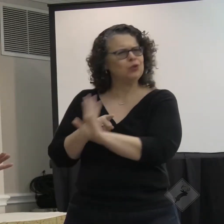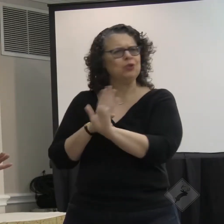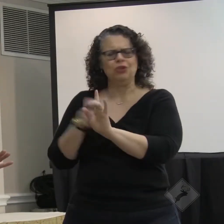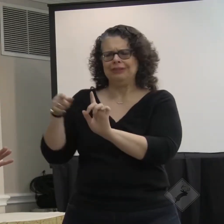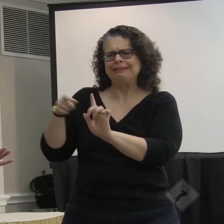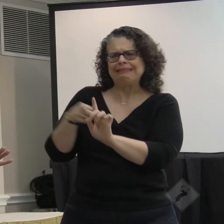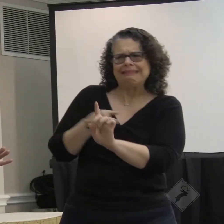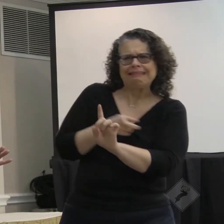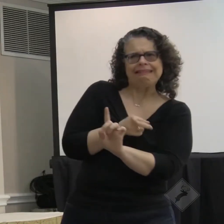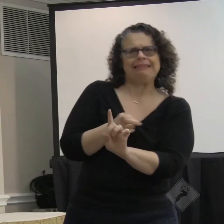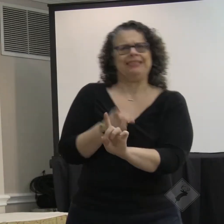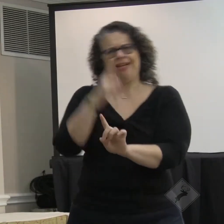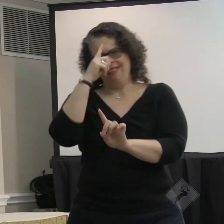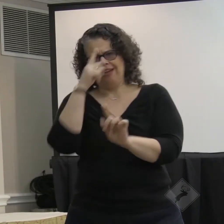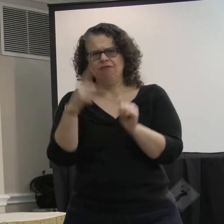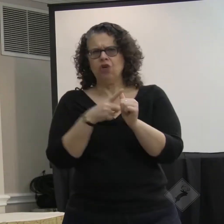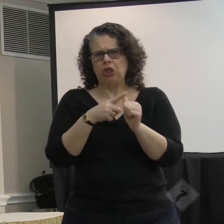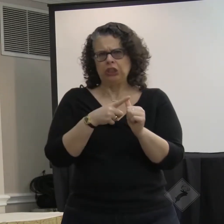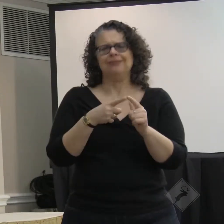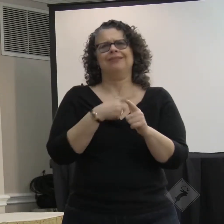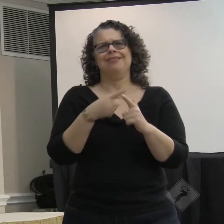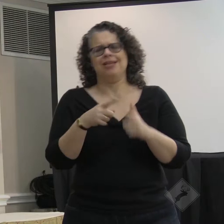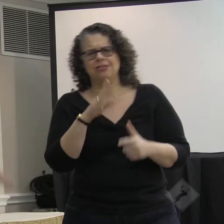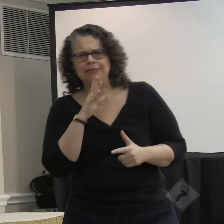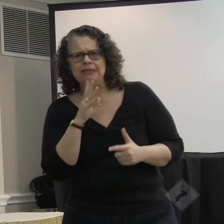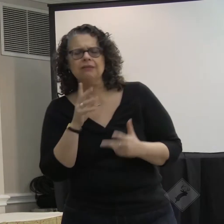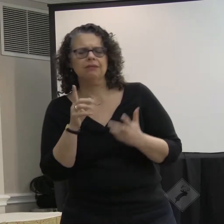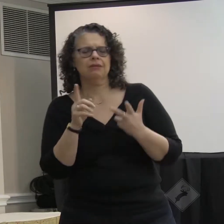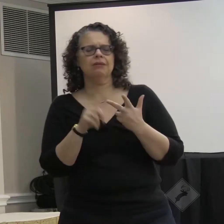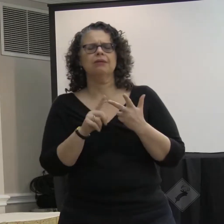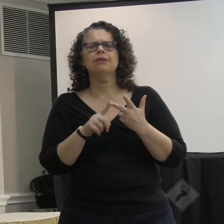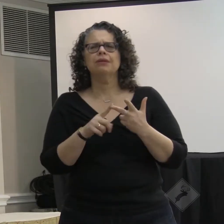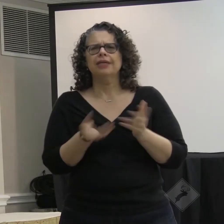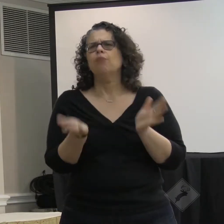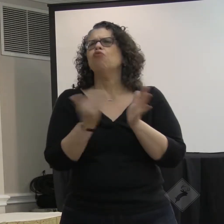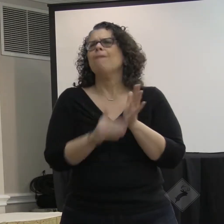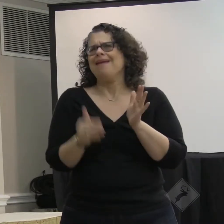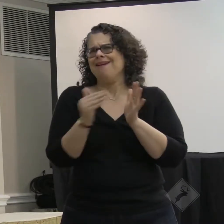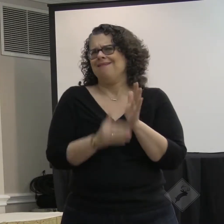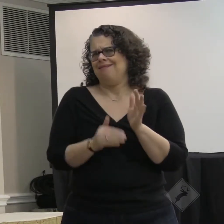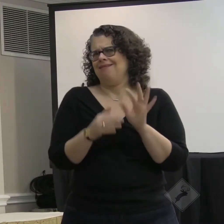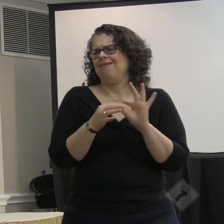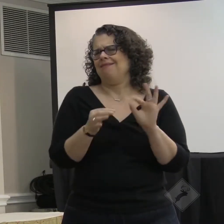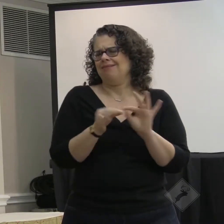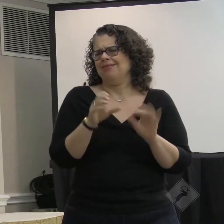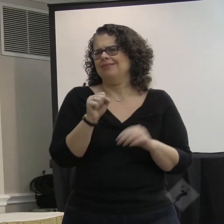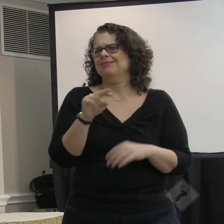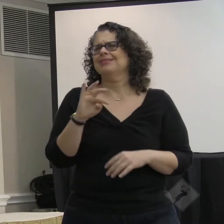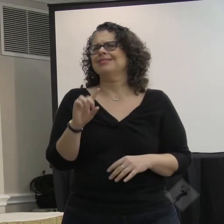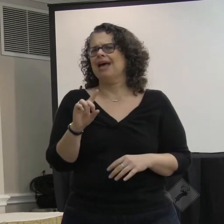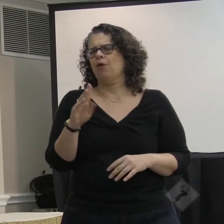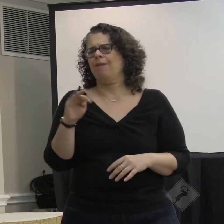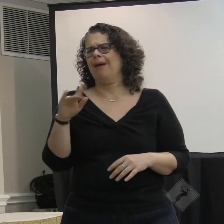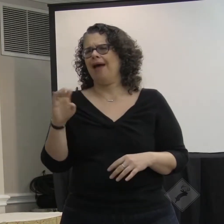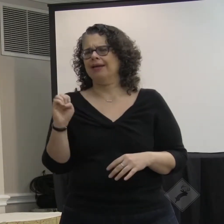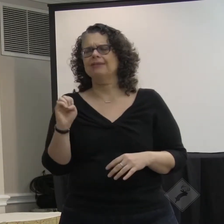what you want to say. Keep repeating your sound bites. Sometimes what they do is they ask you the same